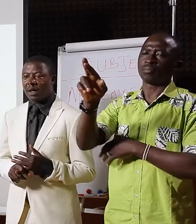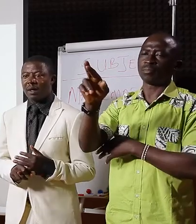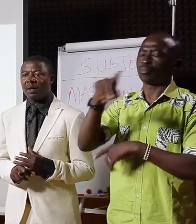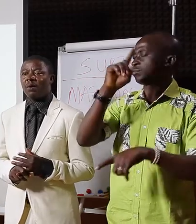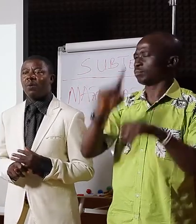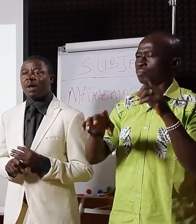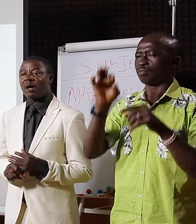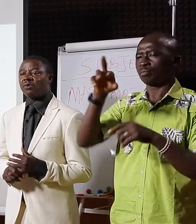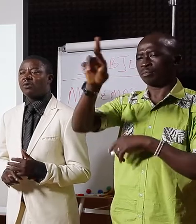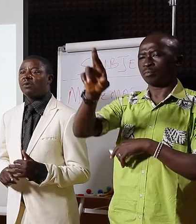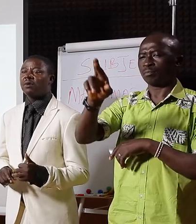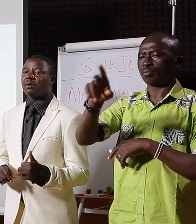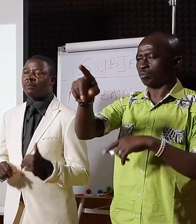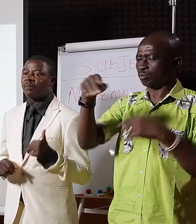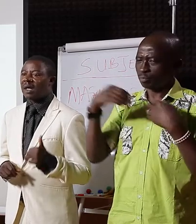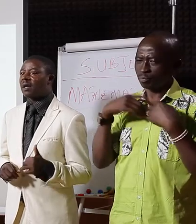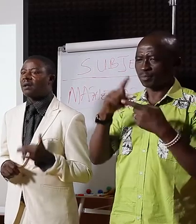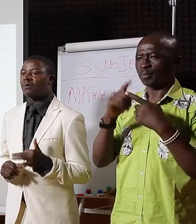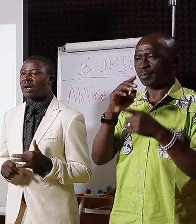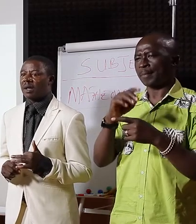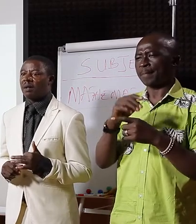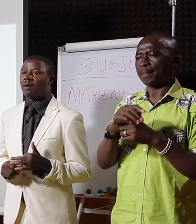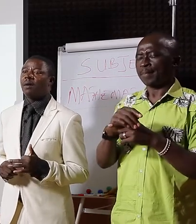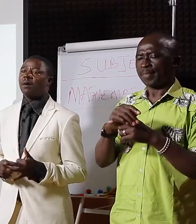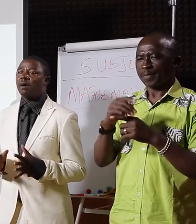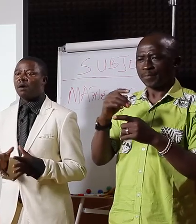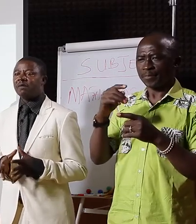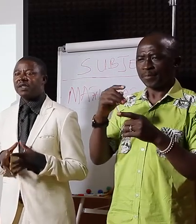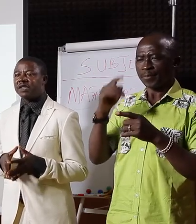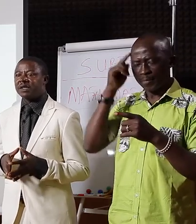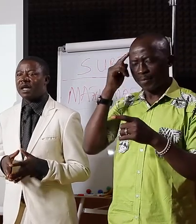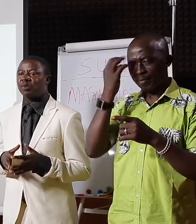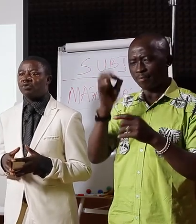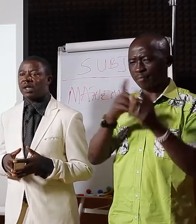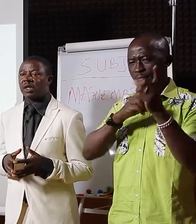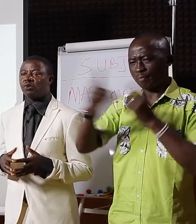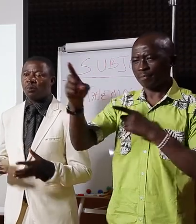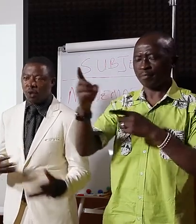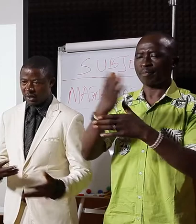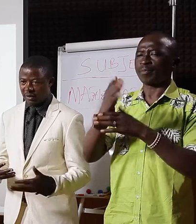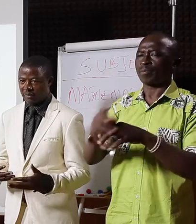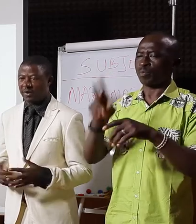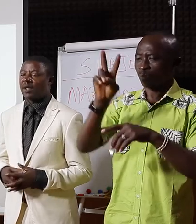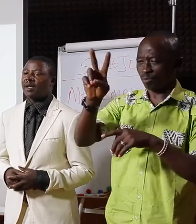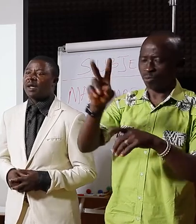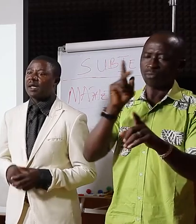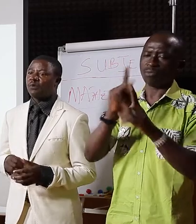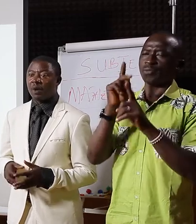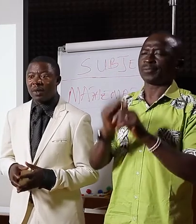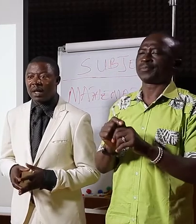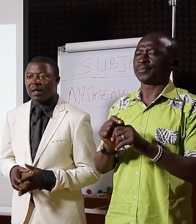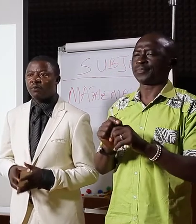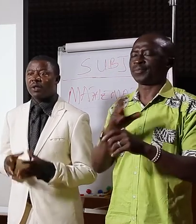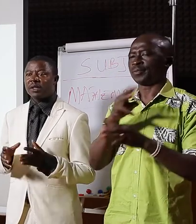find R, we have to make a referral of the distance between 2 points. And